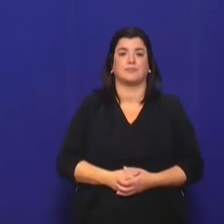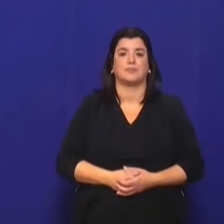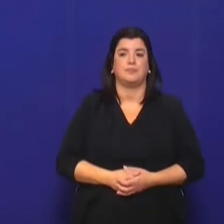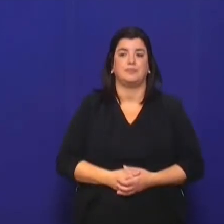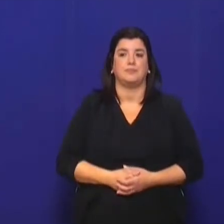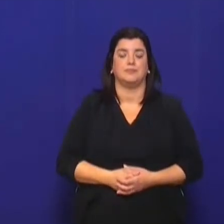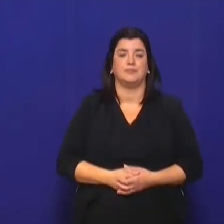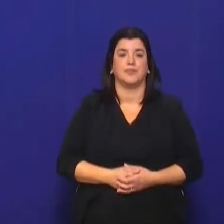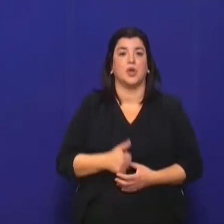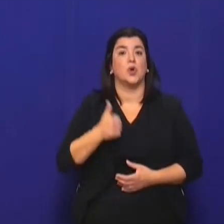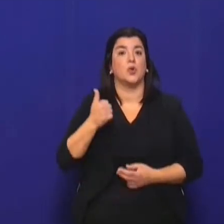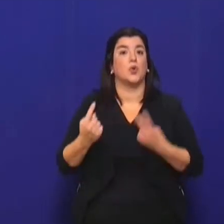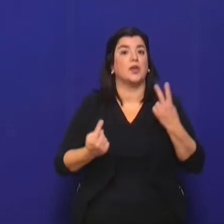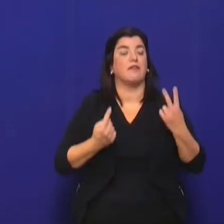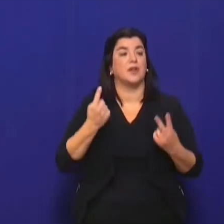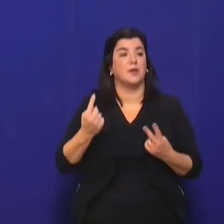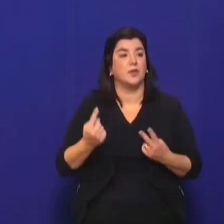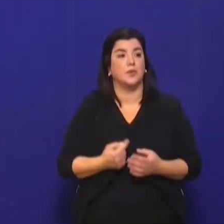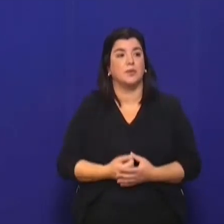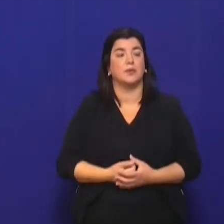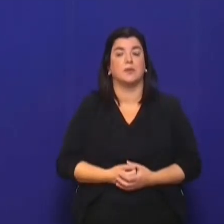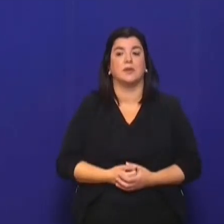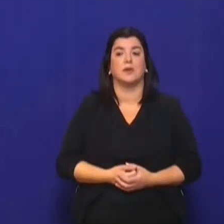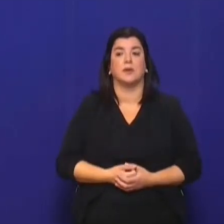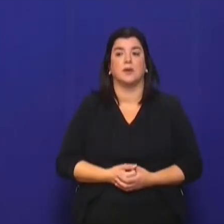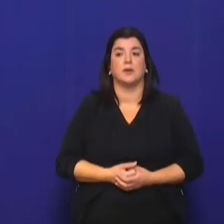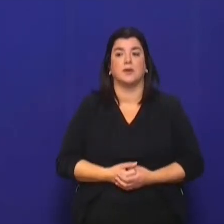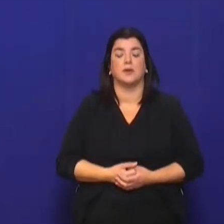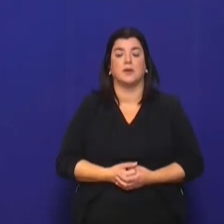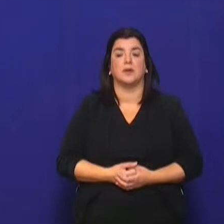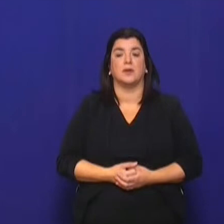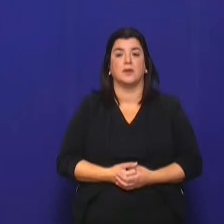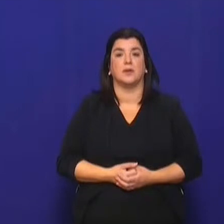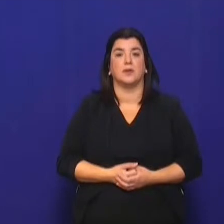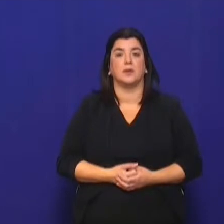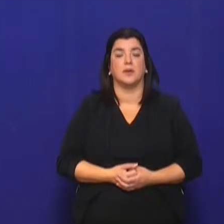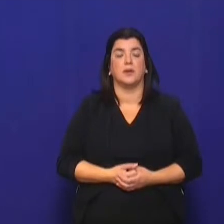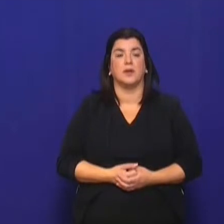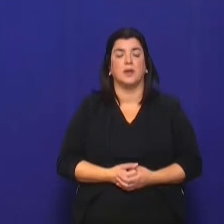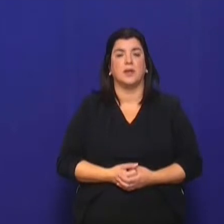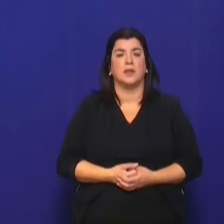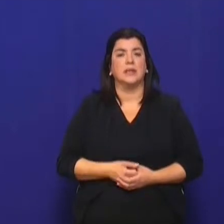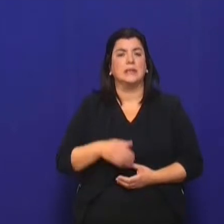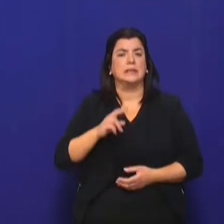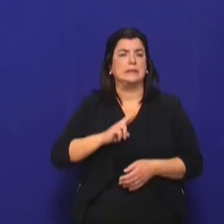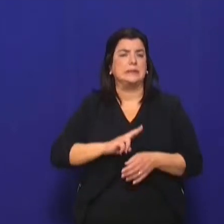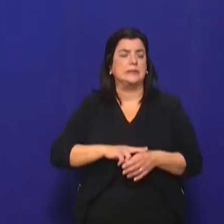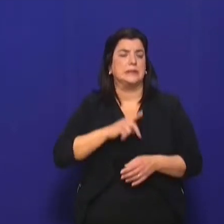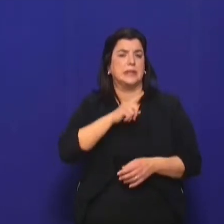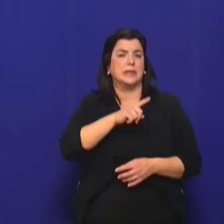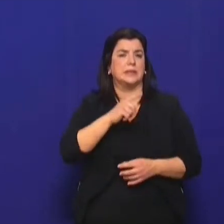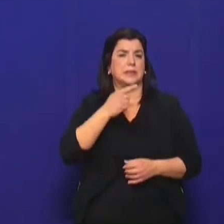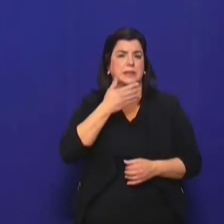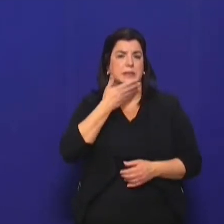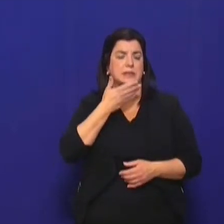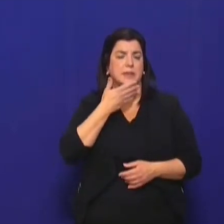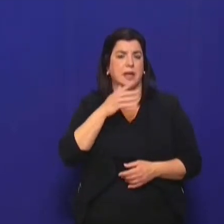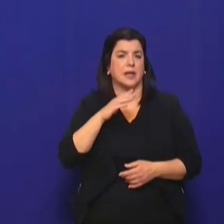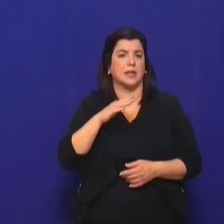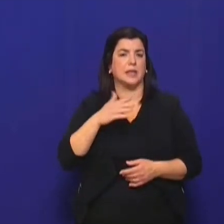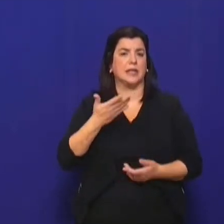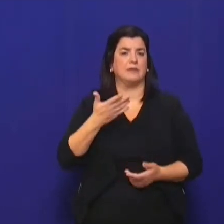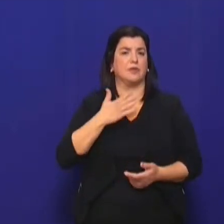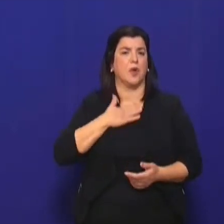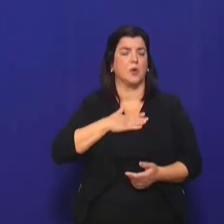Good afternoon, Professor Gauci. Sam Loving, Malta. Professor Gauci, what is your position on the proposed